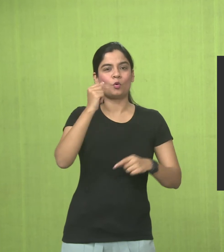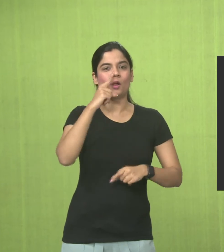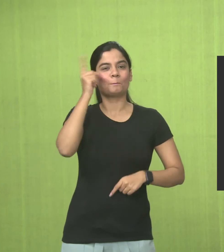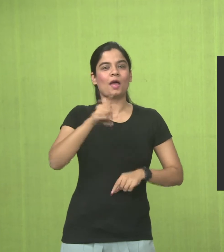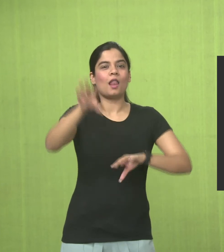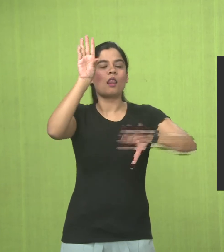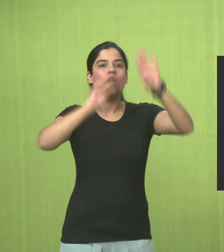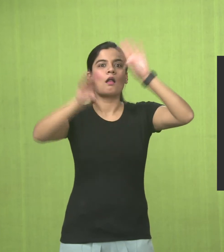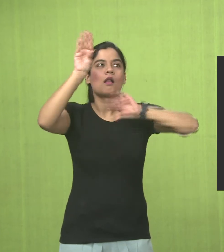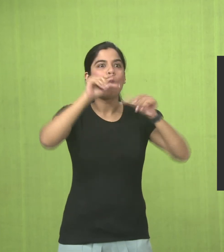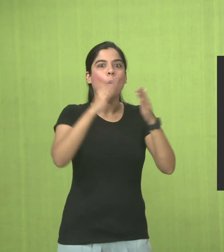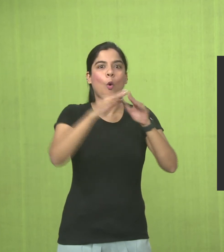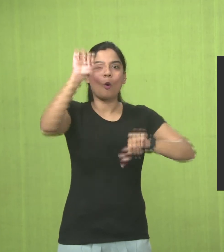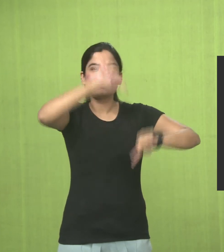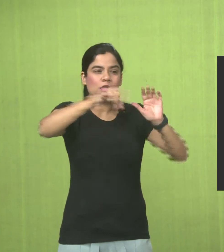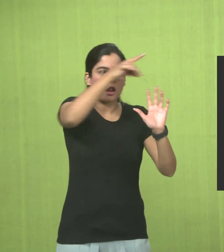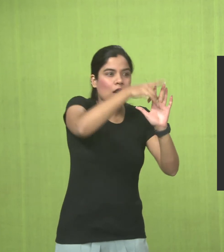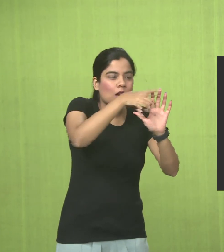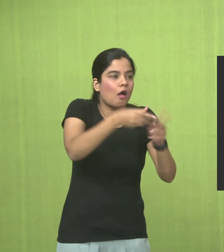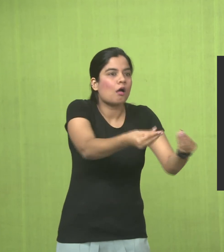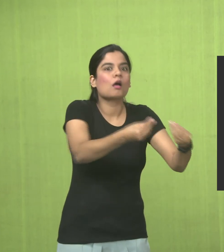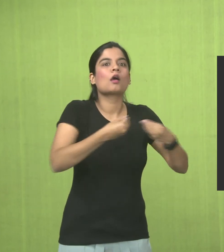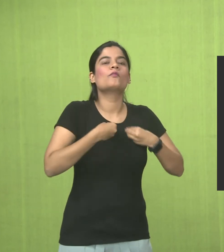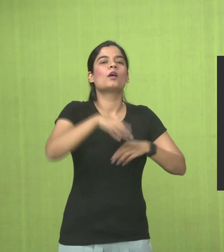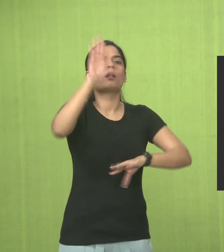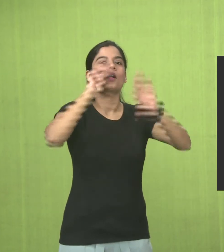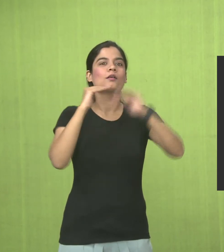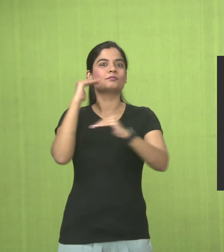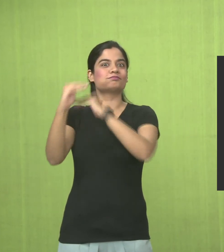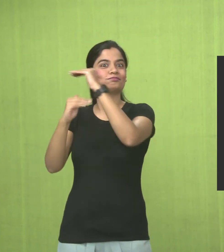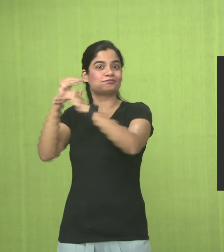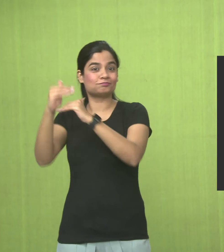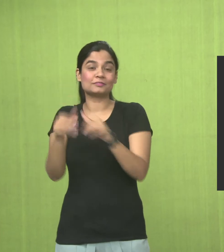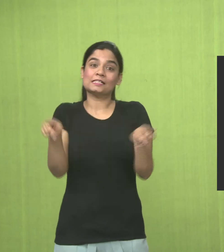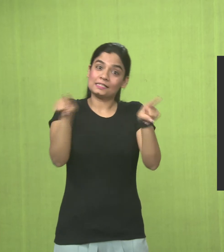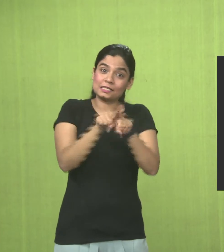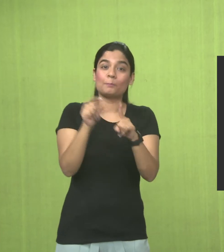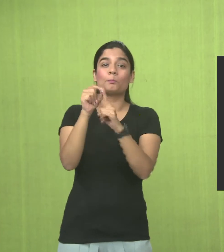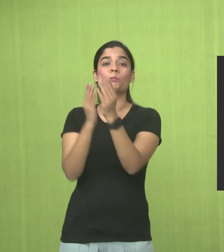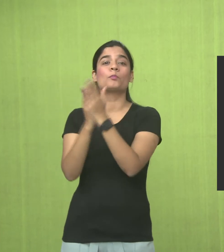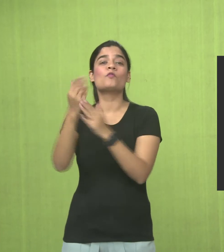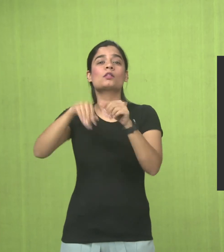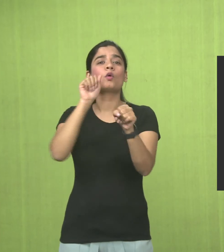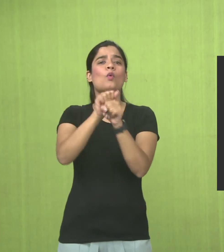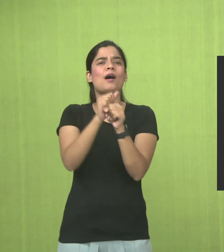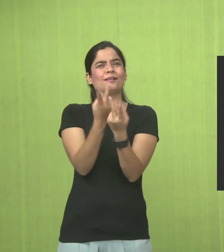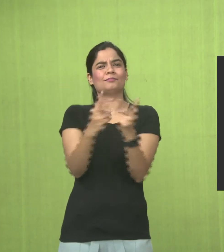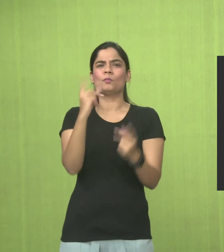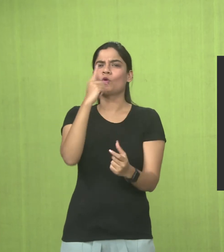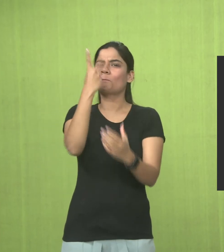various places. Both share activities at household, which help them in develop, and also at